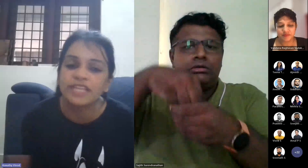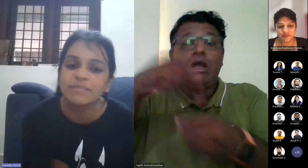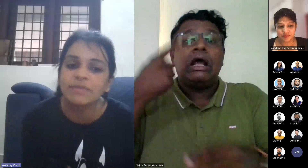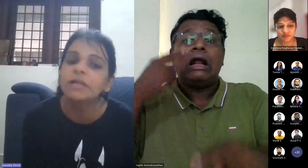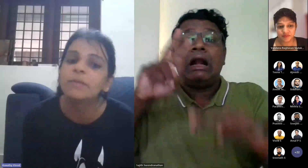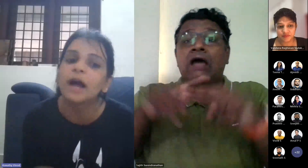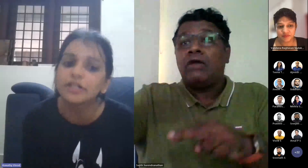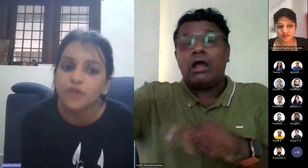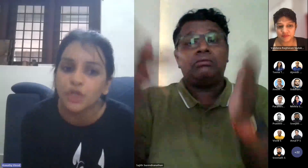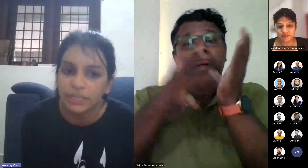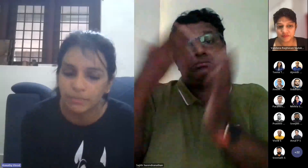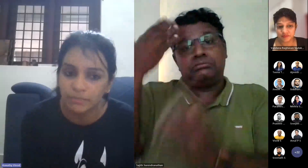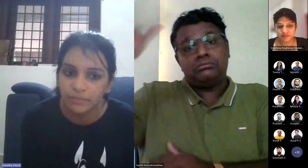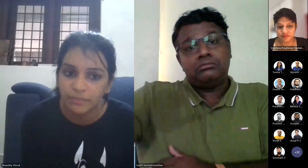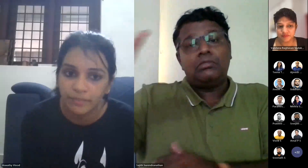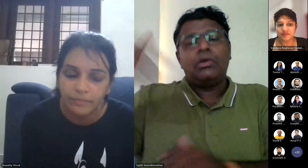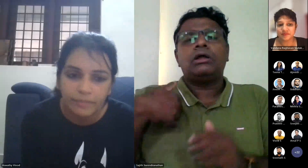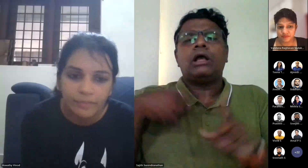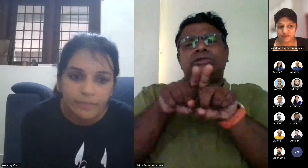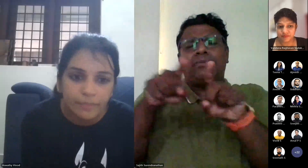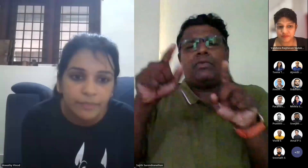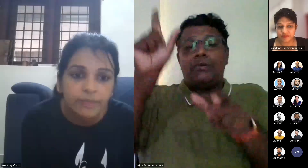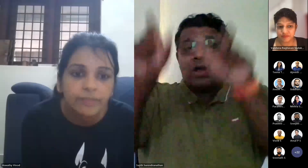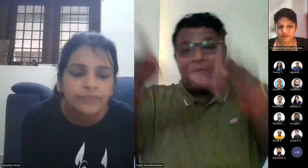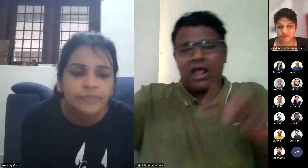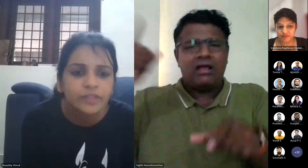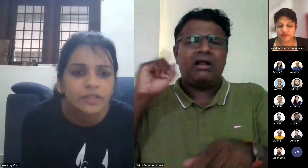all of these people are part of your team.